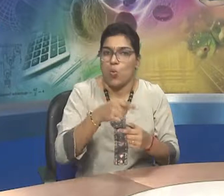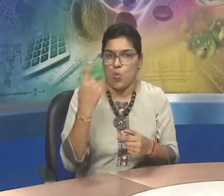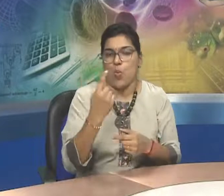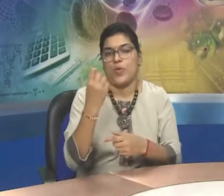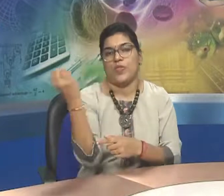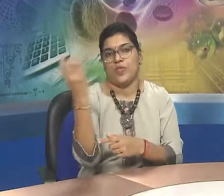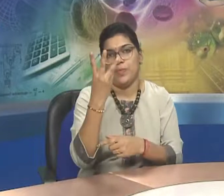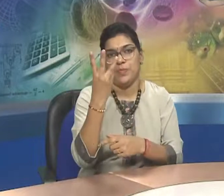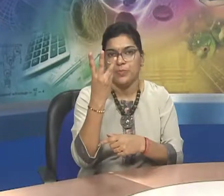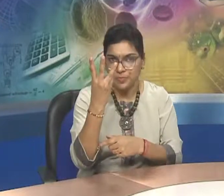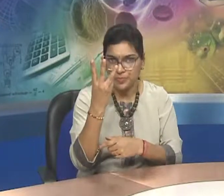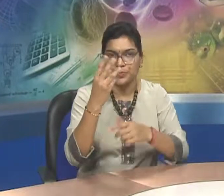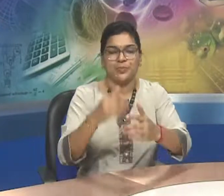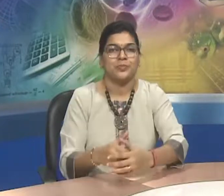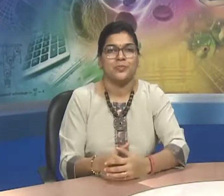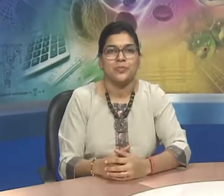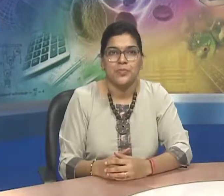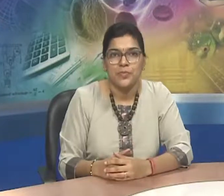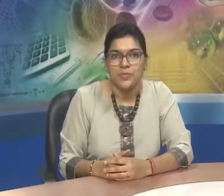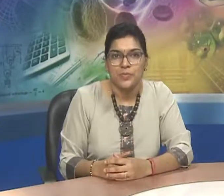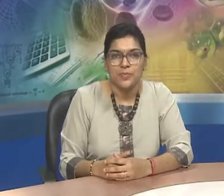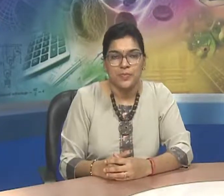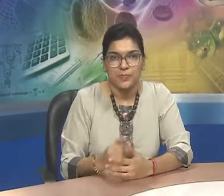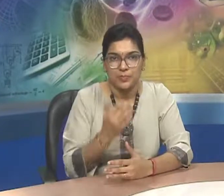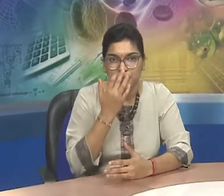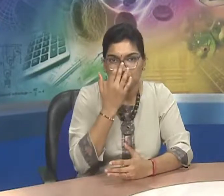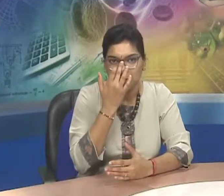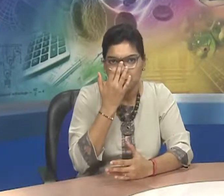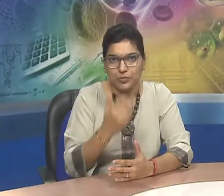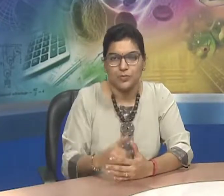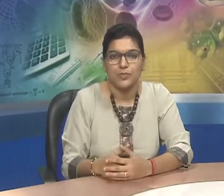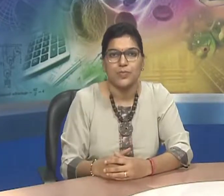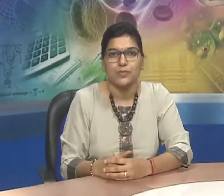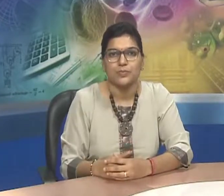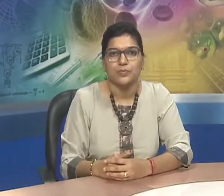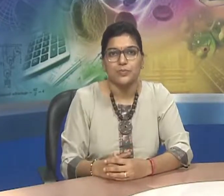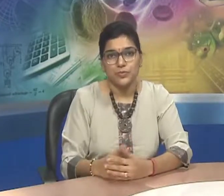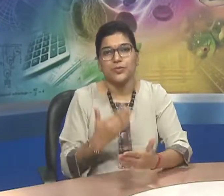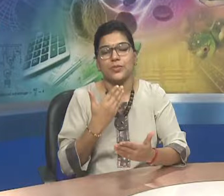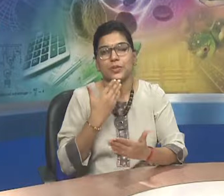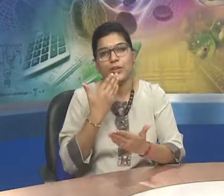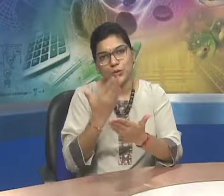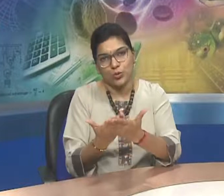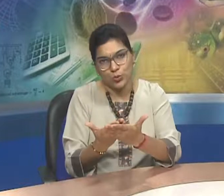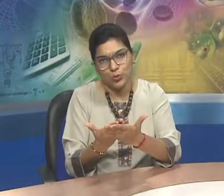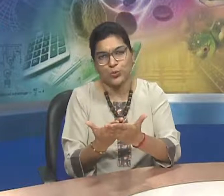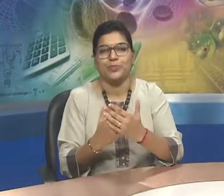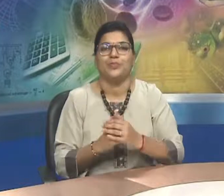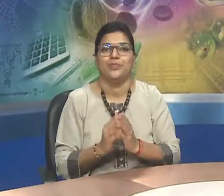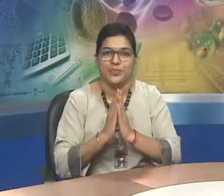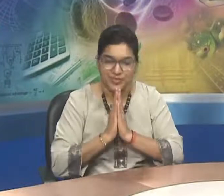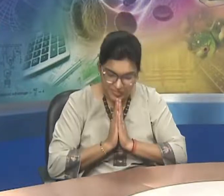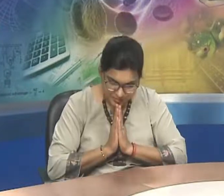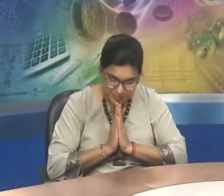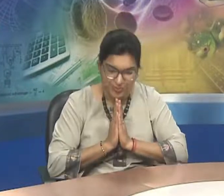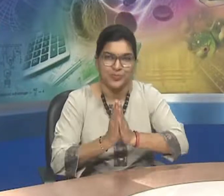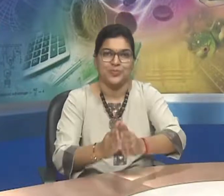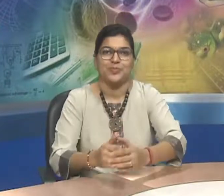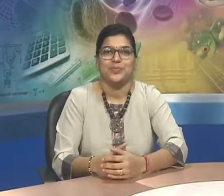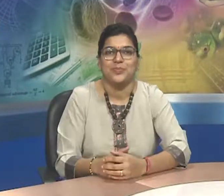and he needs to be corrected. Thank you. Namaskar.